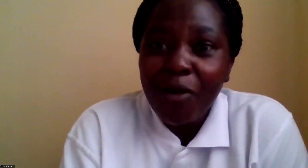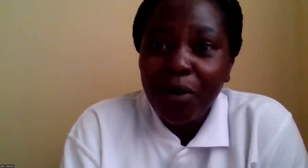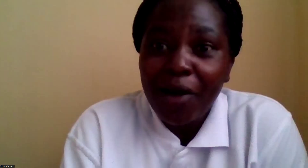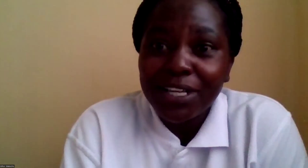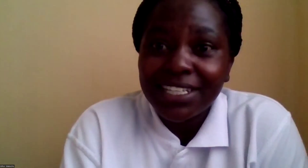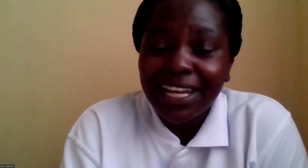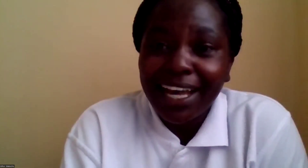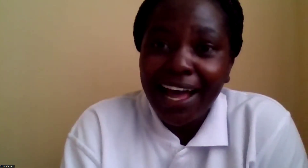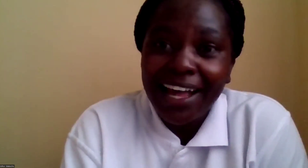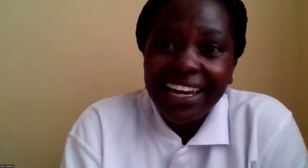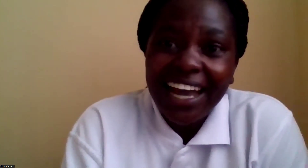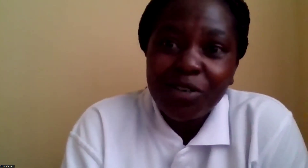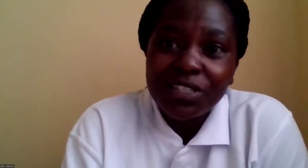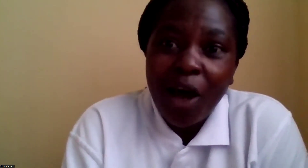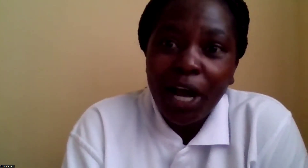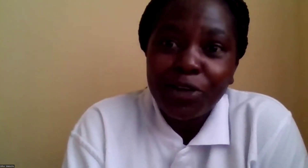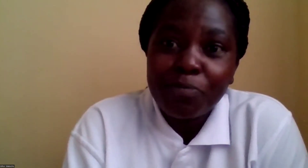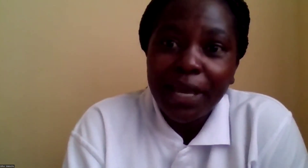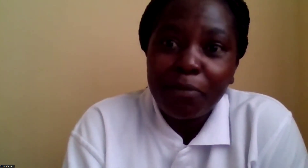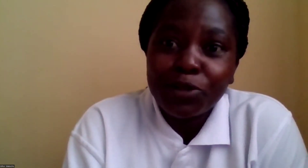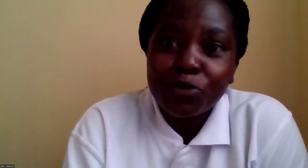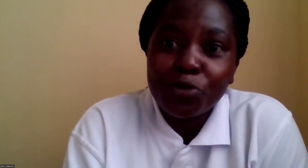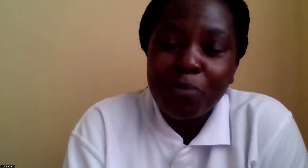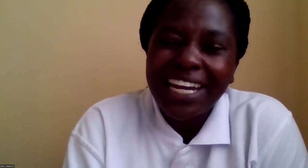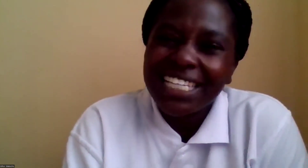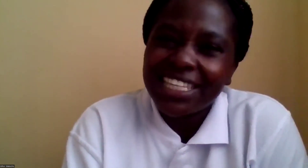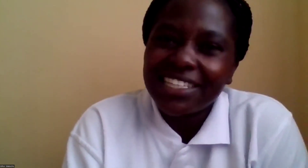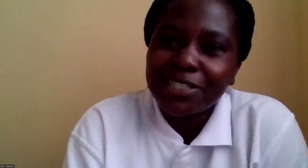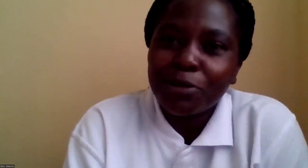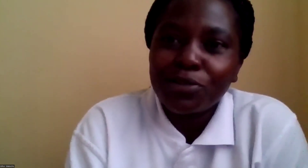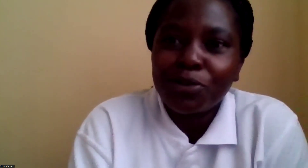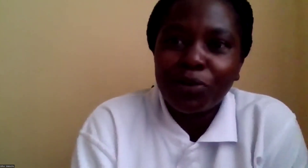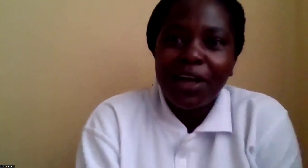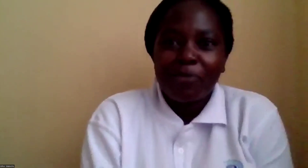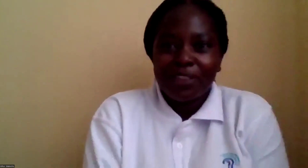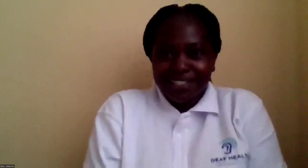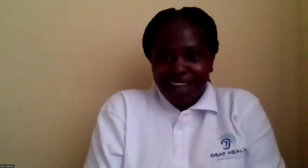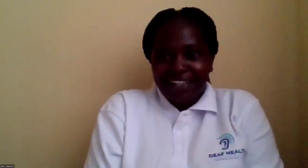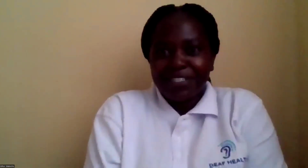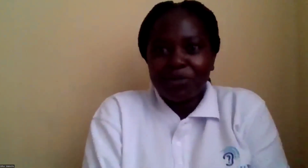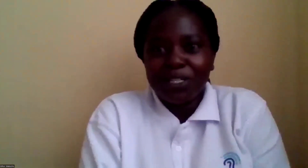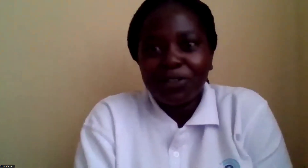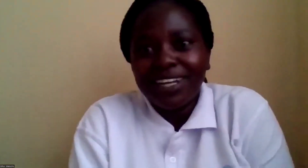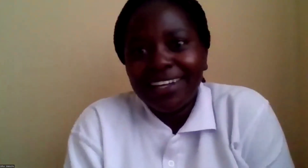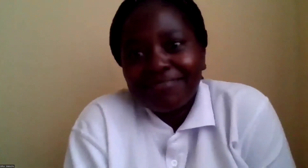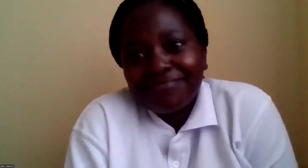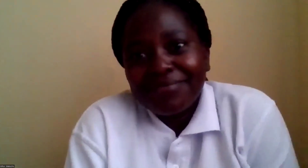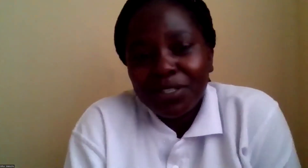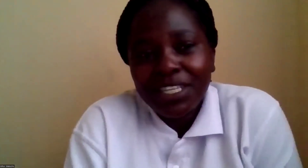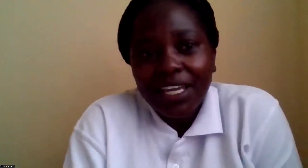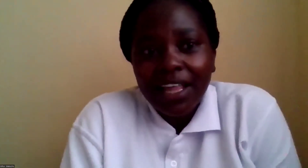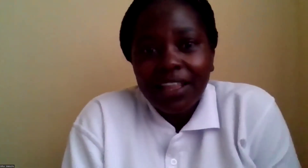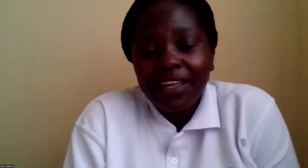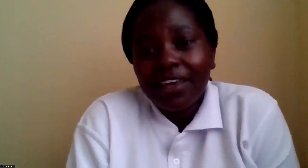wondering how is it like how can you be able to manage the stress, because with this current situation, like